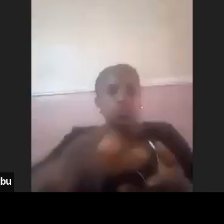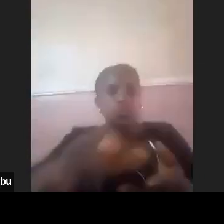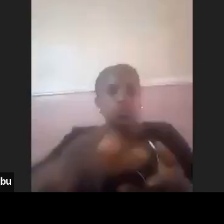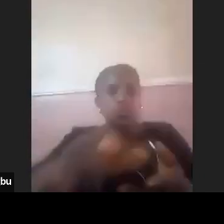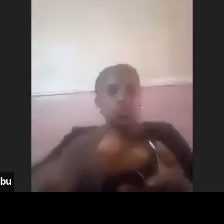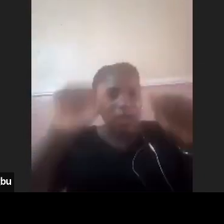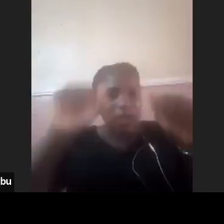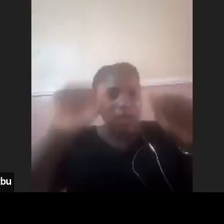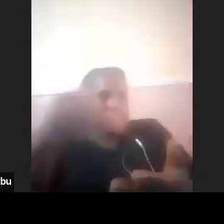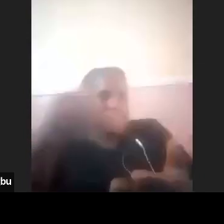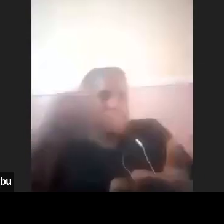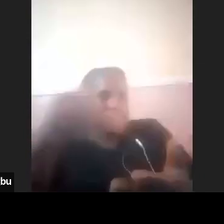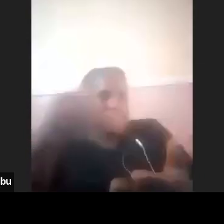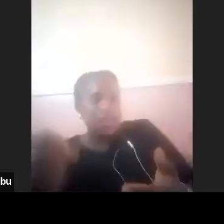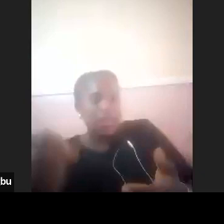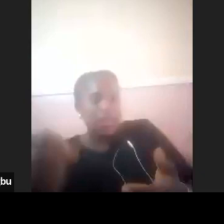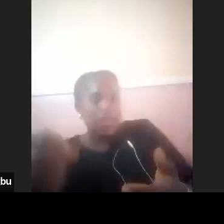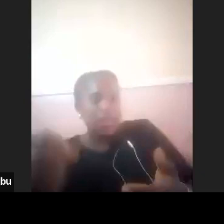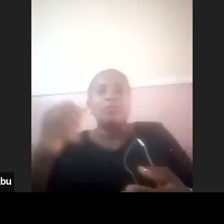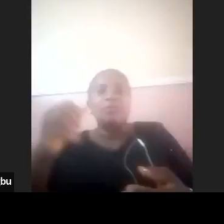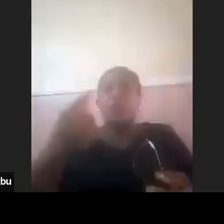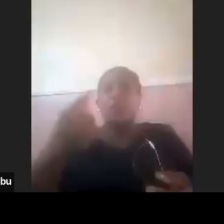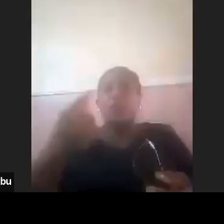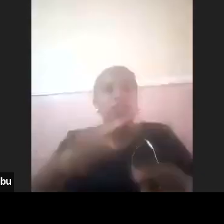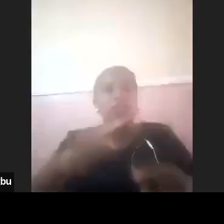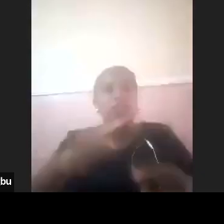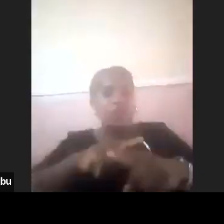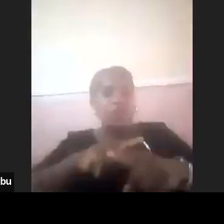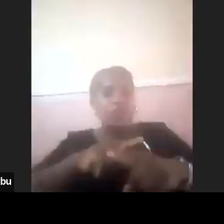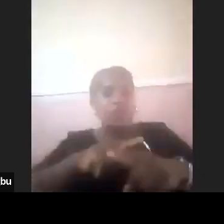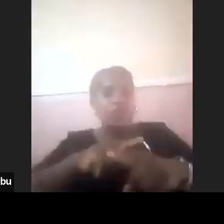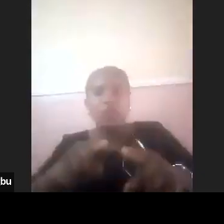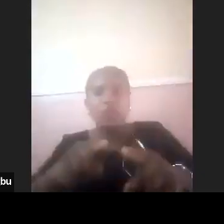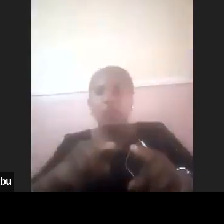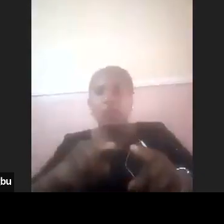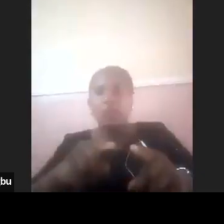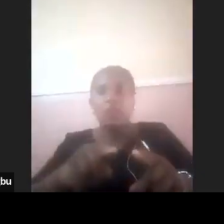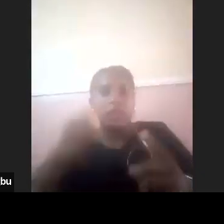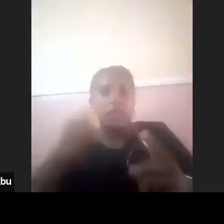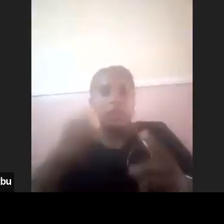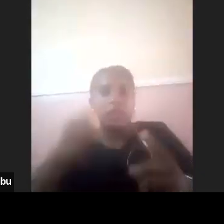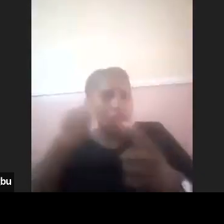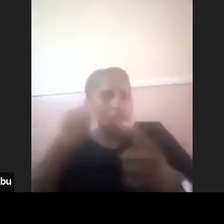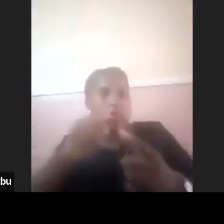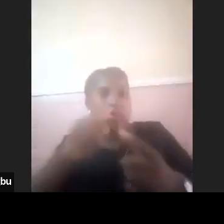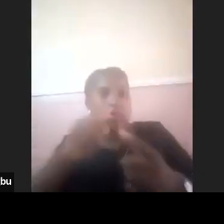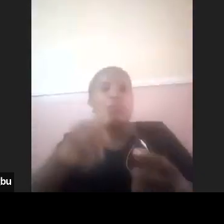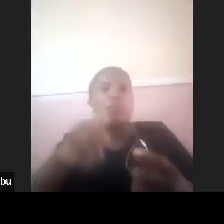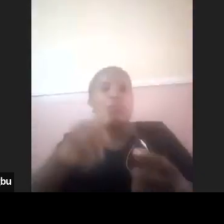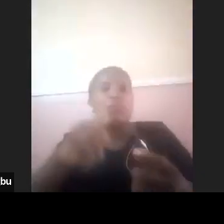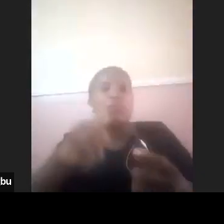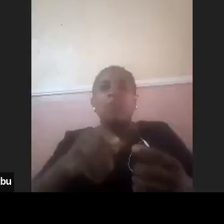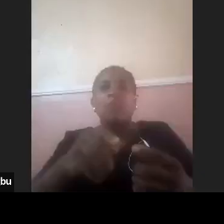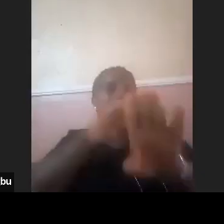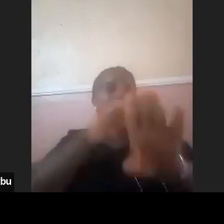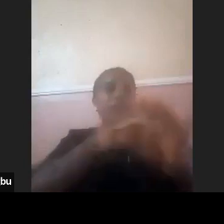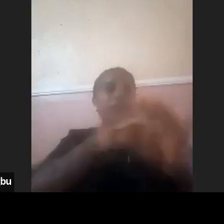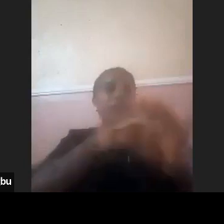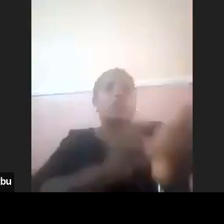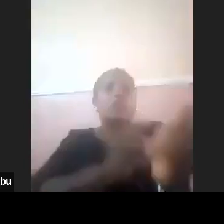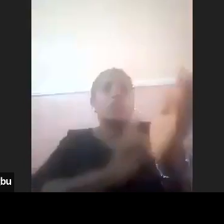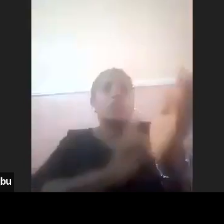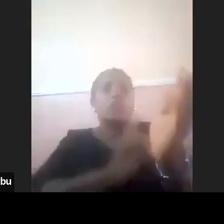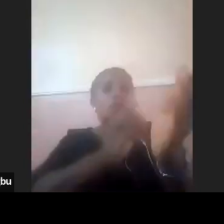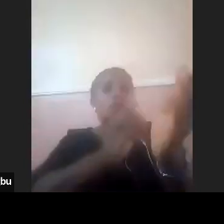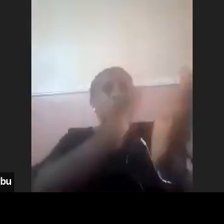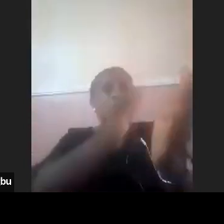have in mind that is aimed at improving finance structures, that is aimed at improving roads, that is aimed